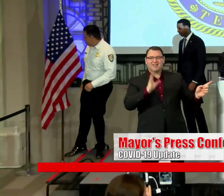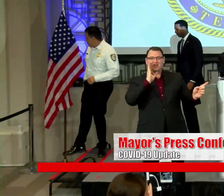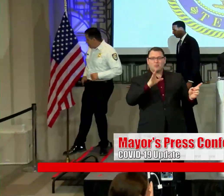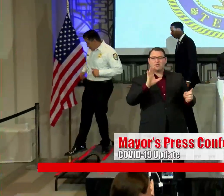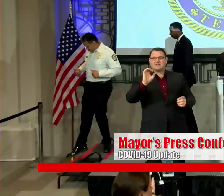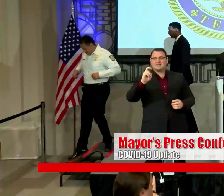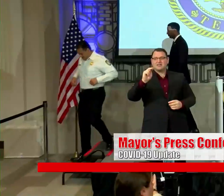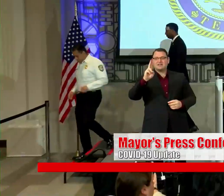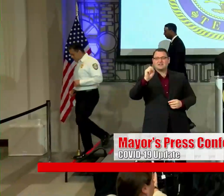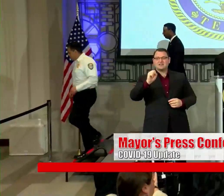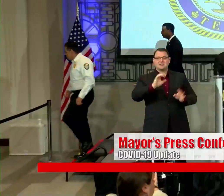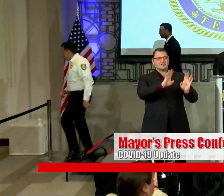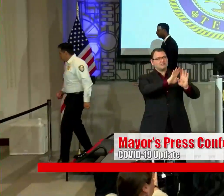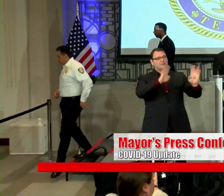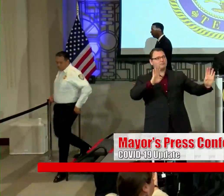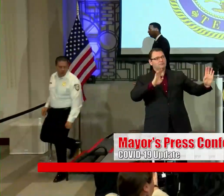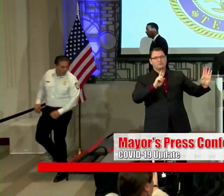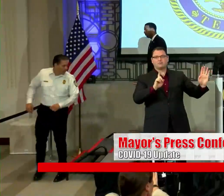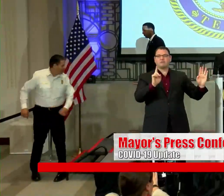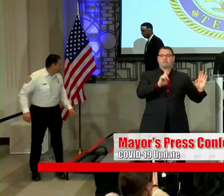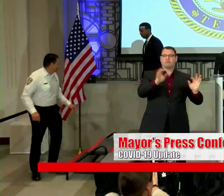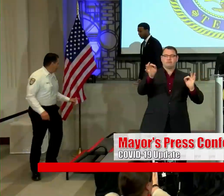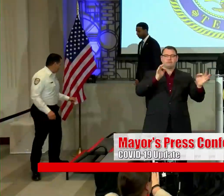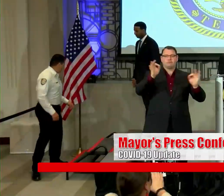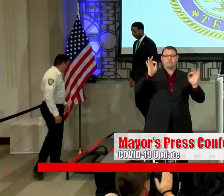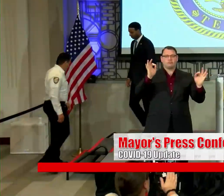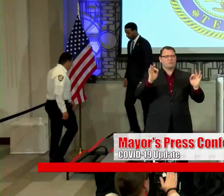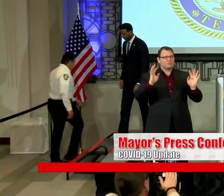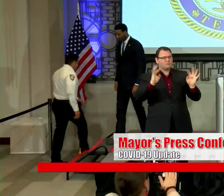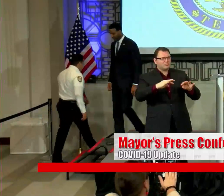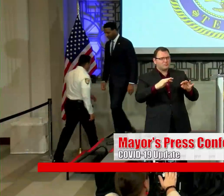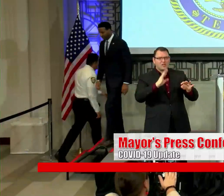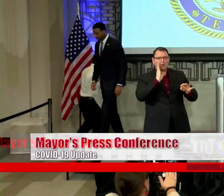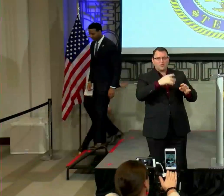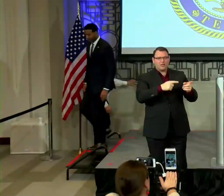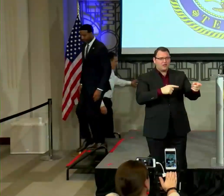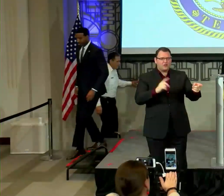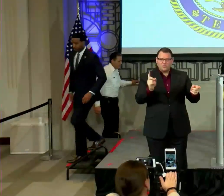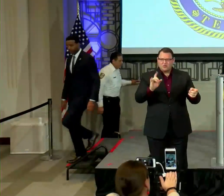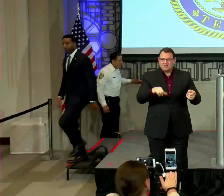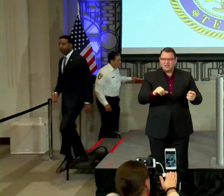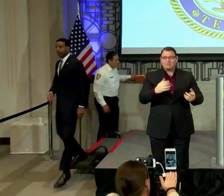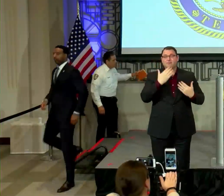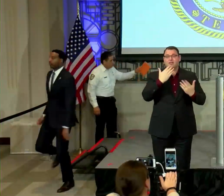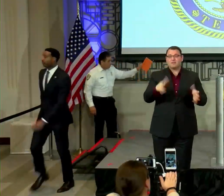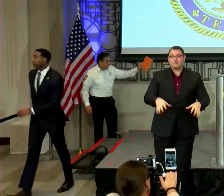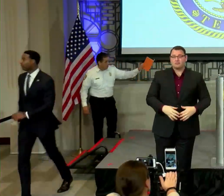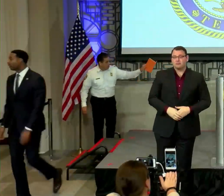about the census. I think you all received the advisory. Thank you all.